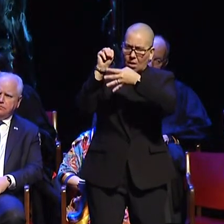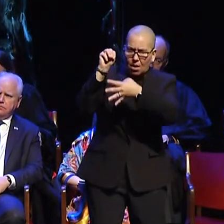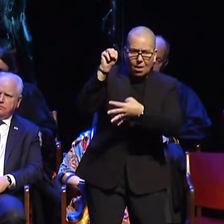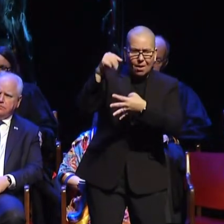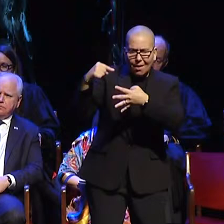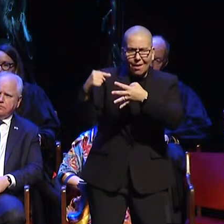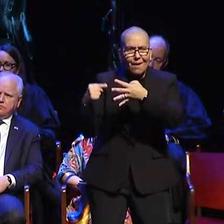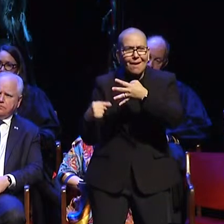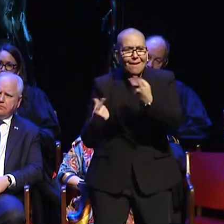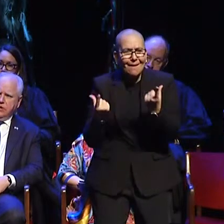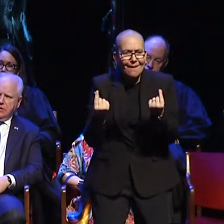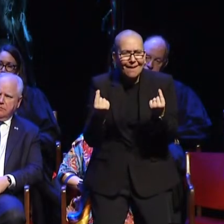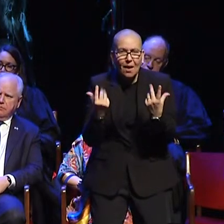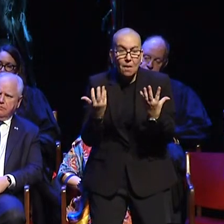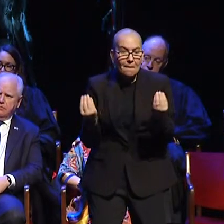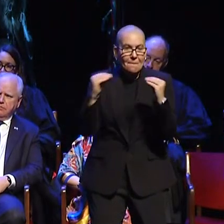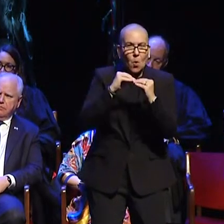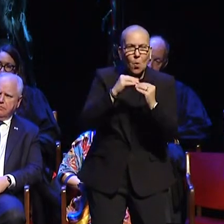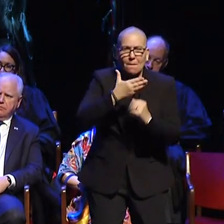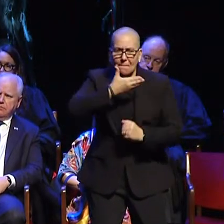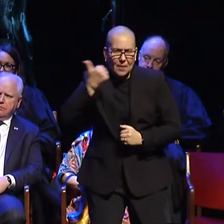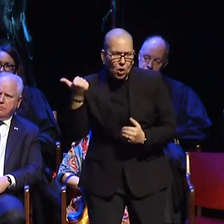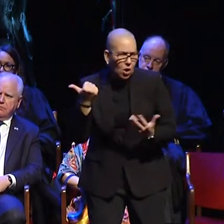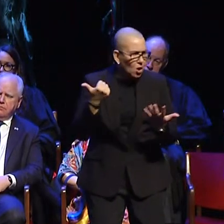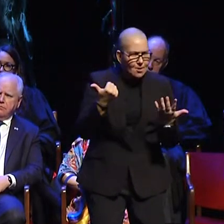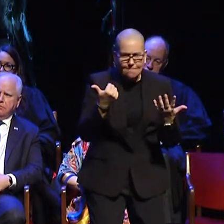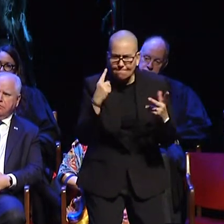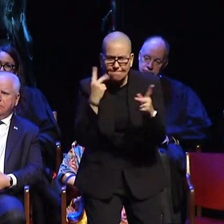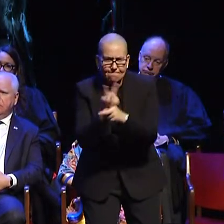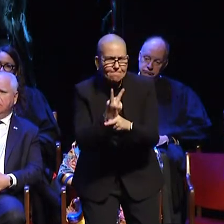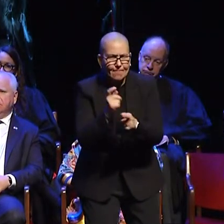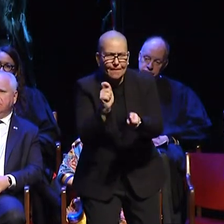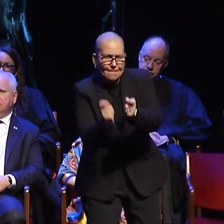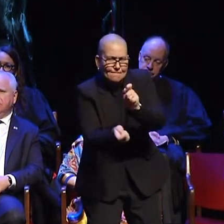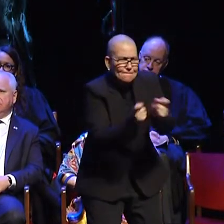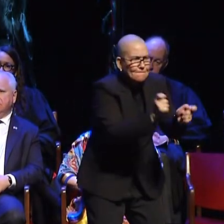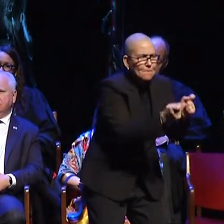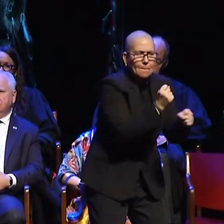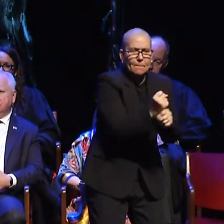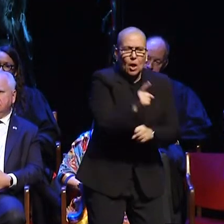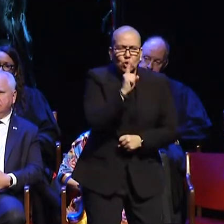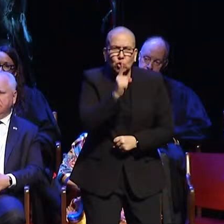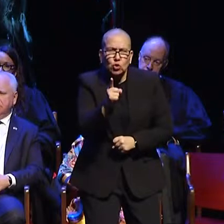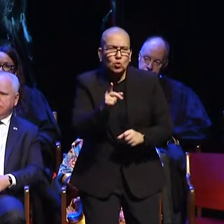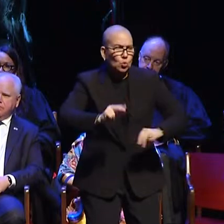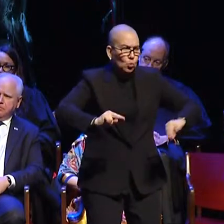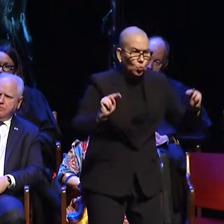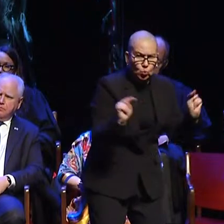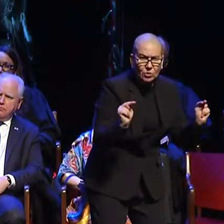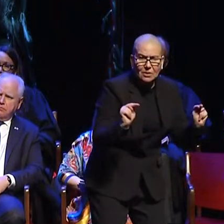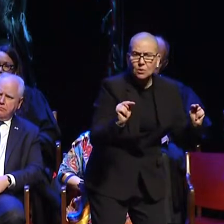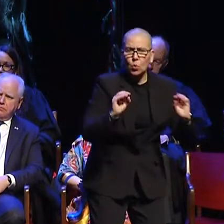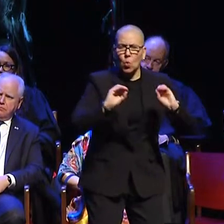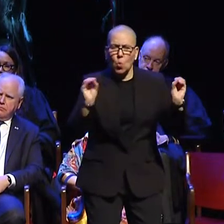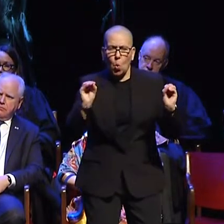us even better. Reforms that are nonpartisan in origin and in effect. Things like